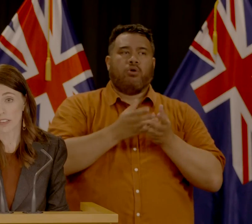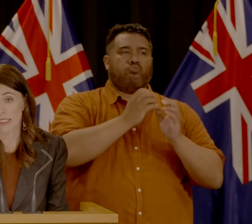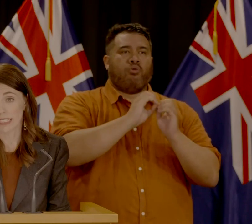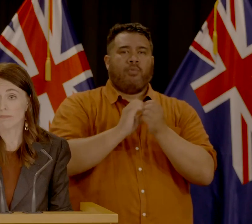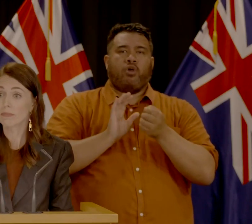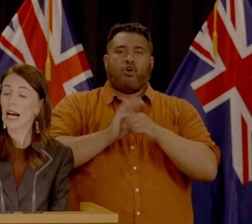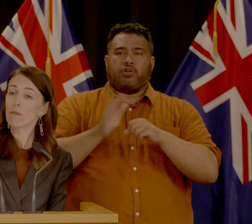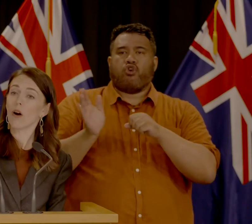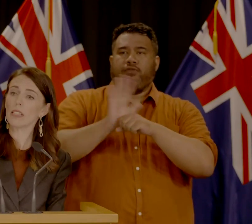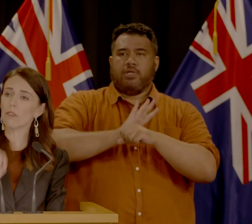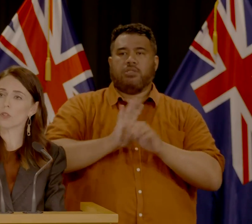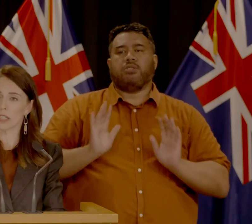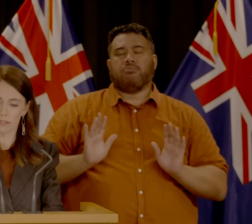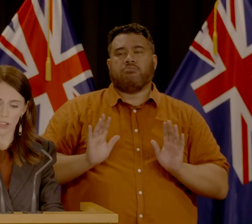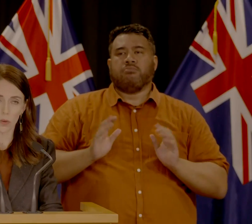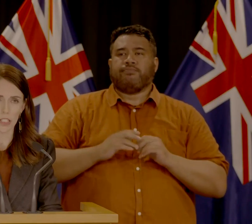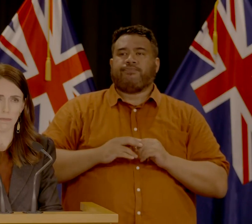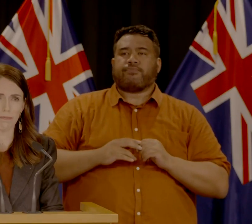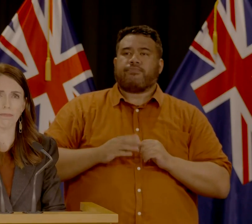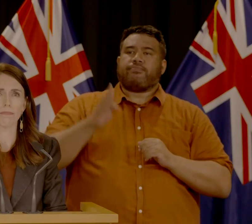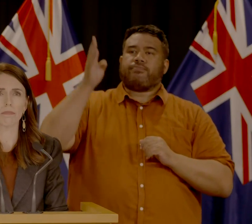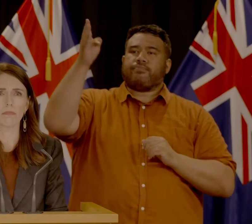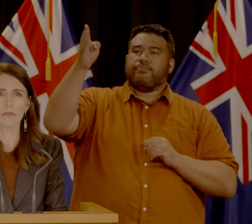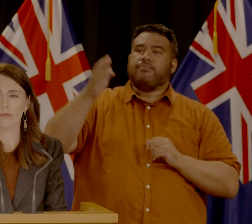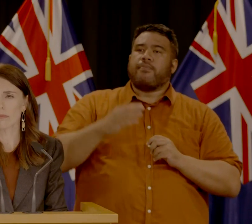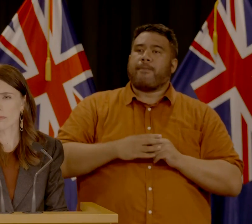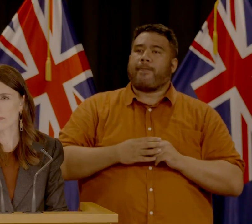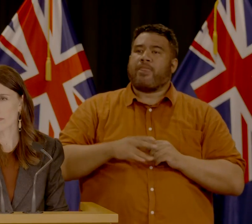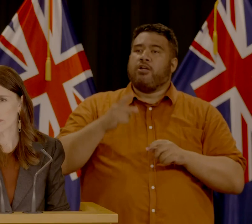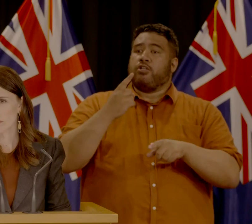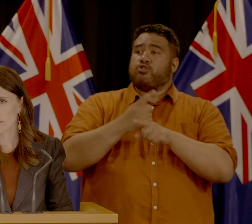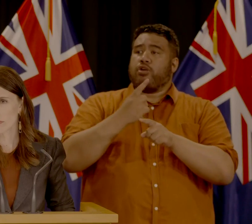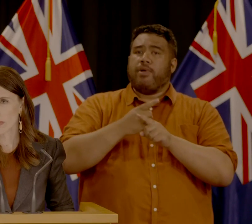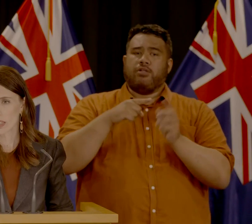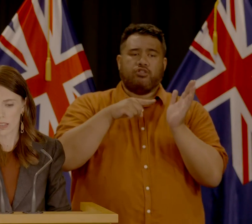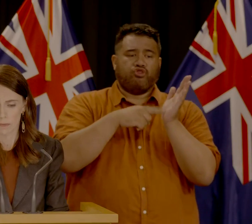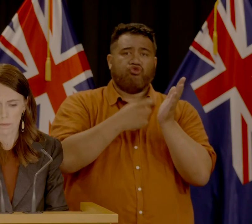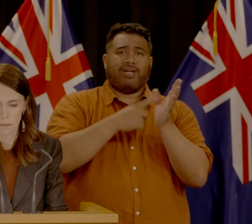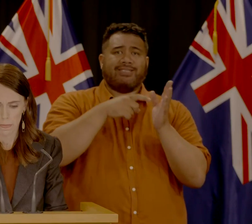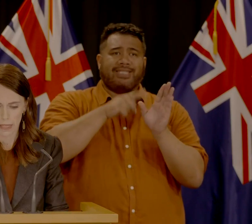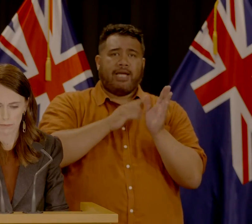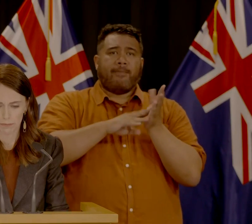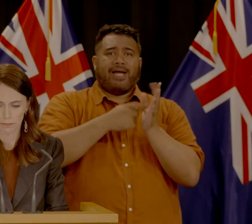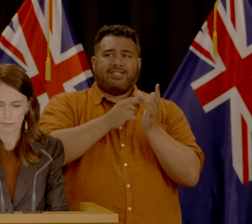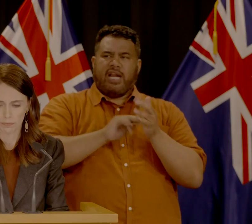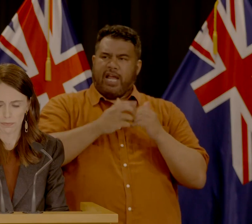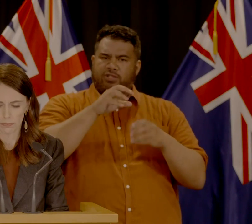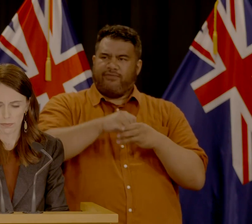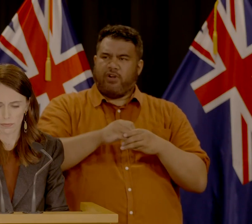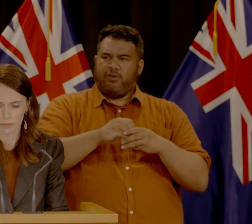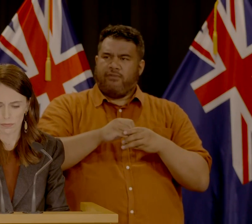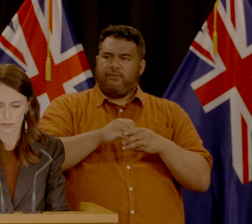of COVID-19. I'll leave Audrey with final question. Well, Tracy Martin's in Cabinet today, and are you happy with her not